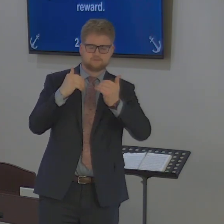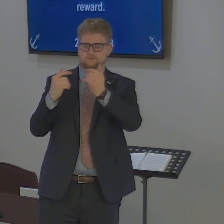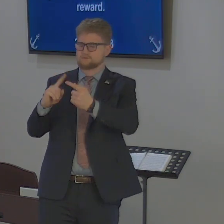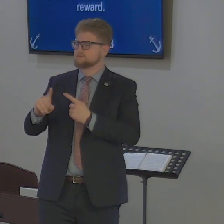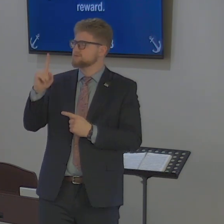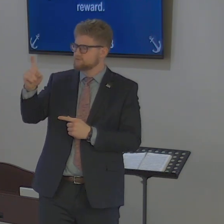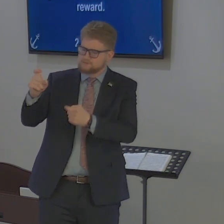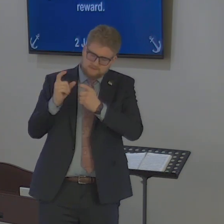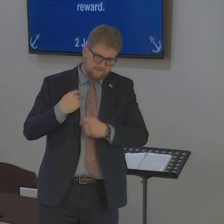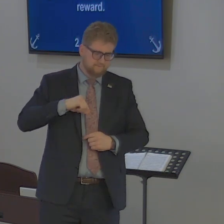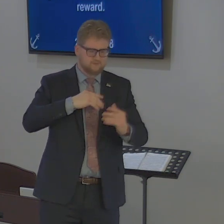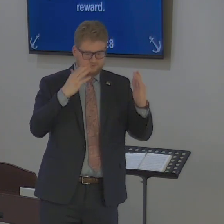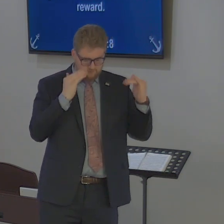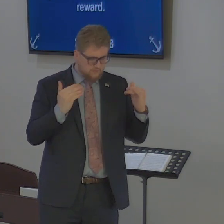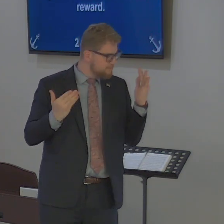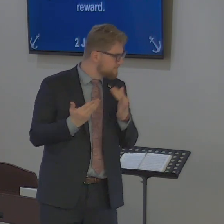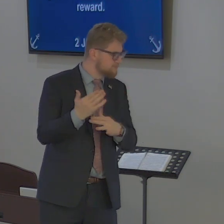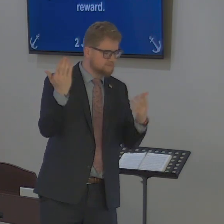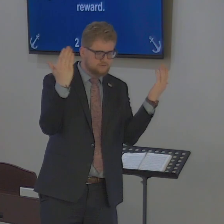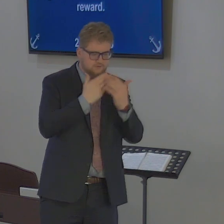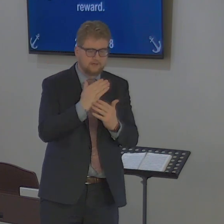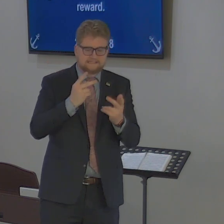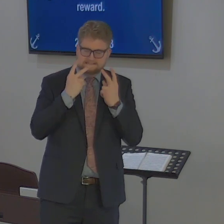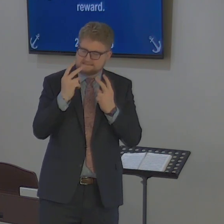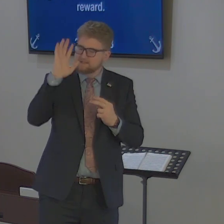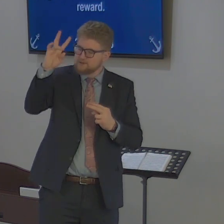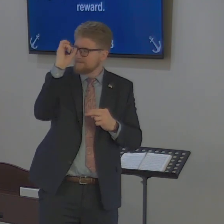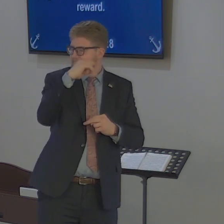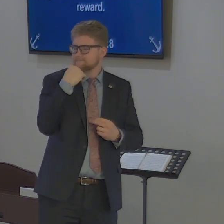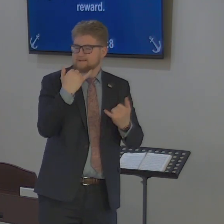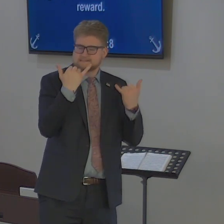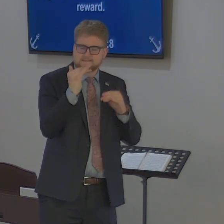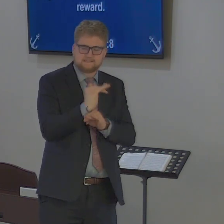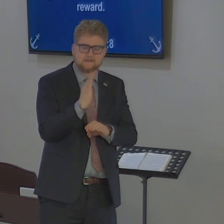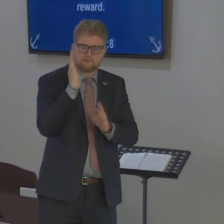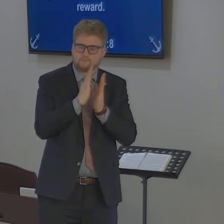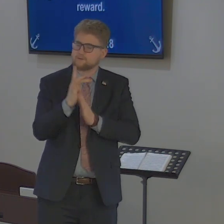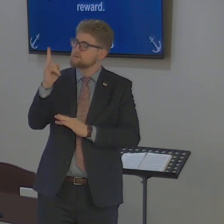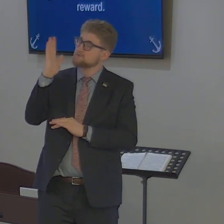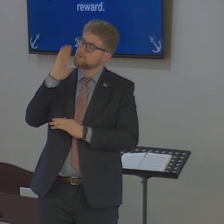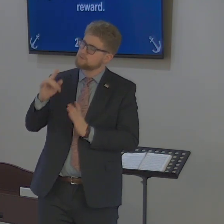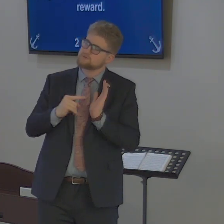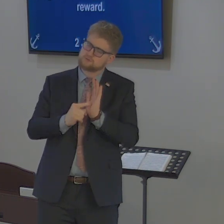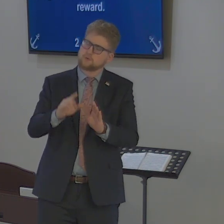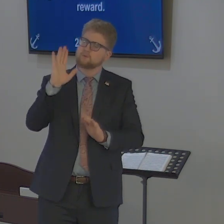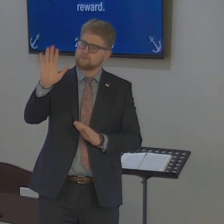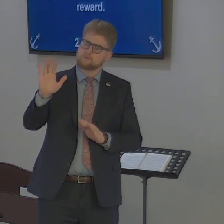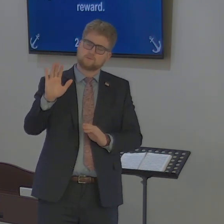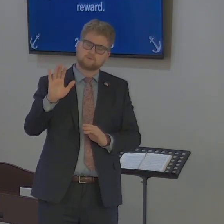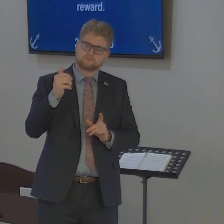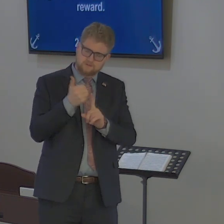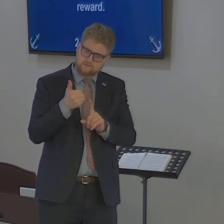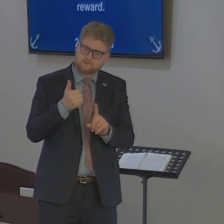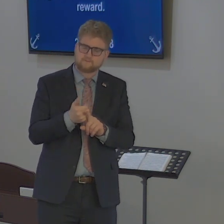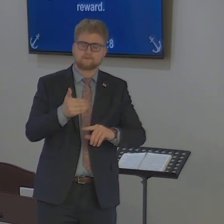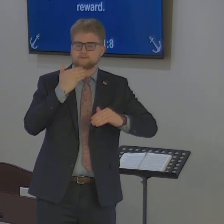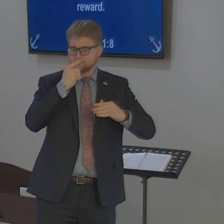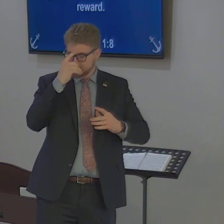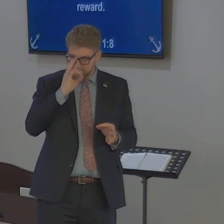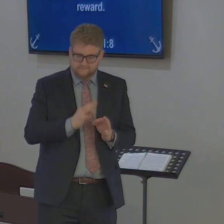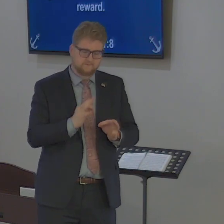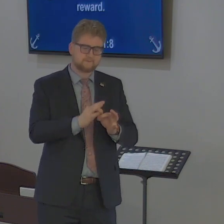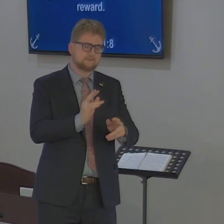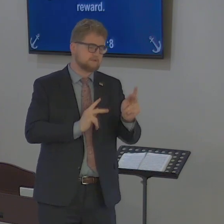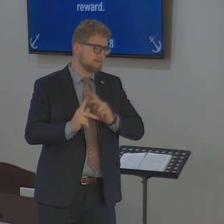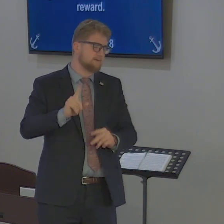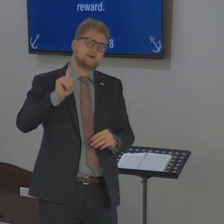darkness. Just help us to see your face here tonight. I pray that you'd show your presence. Thank you for the singing, God. Thank you for the faithfulness of your people. We just ask just to